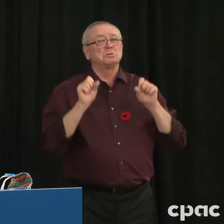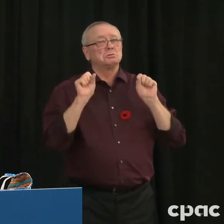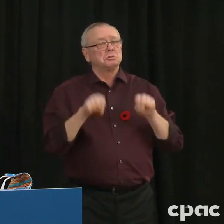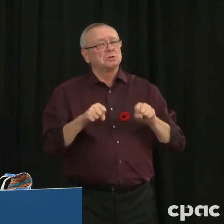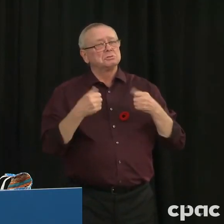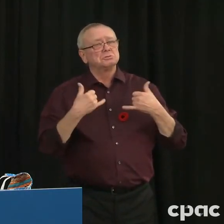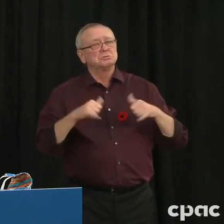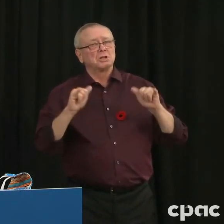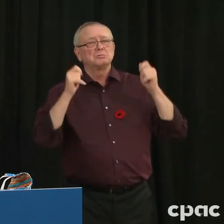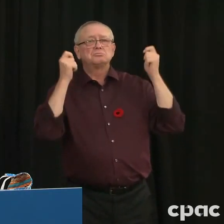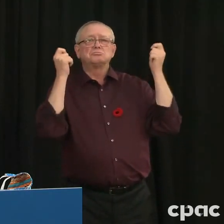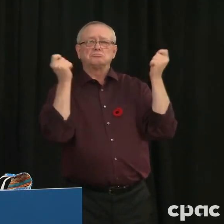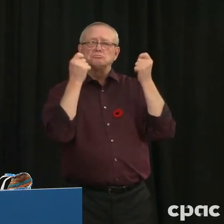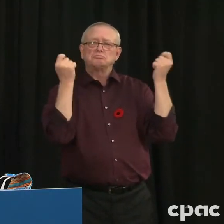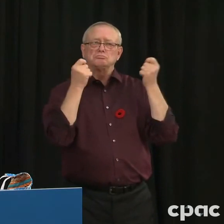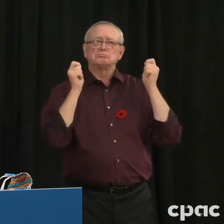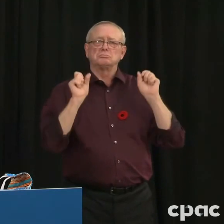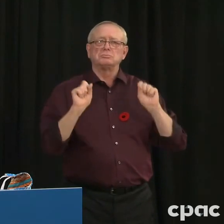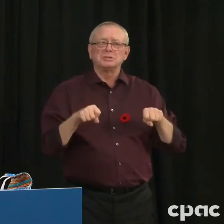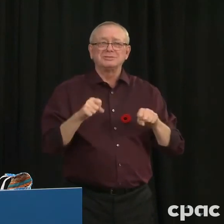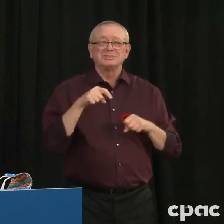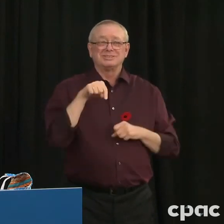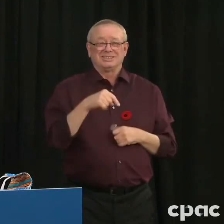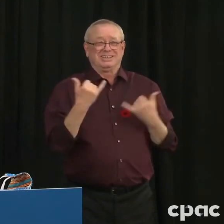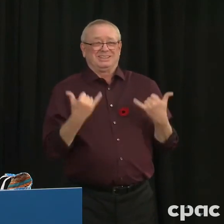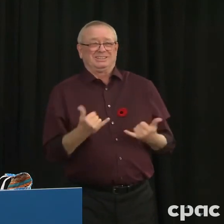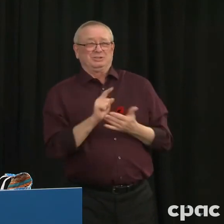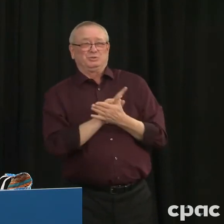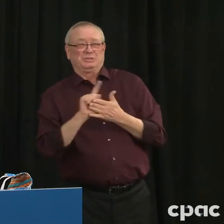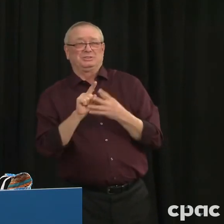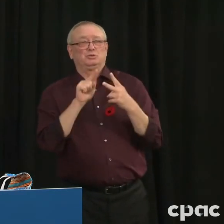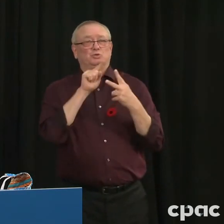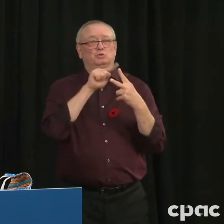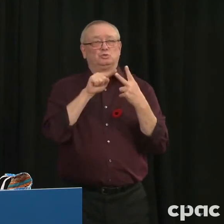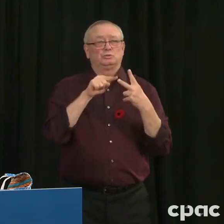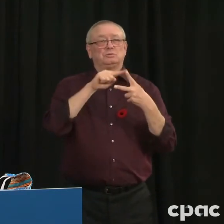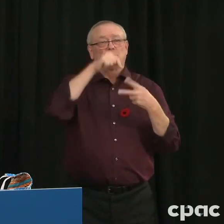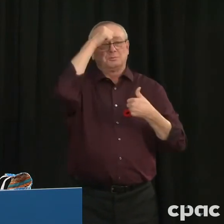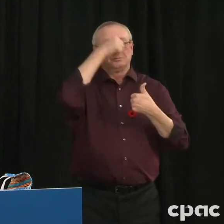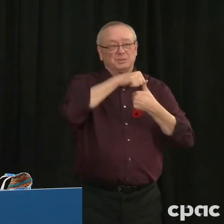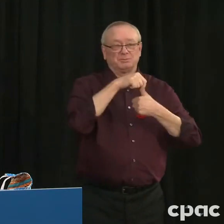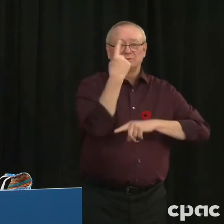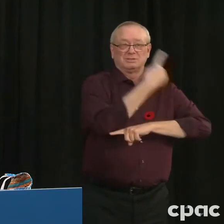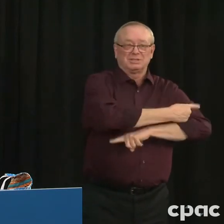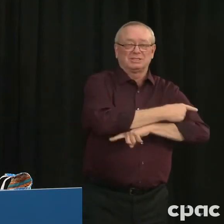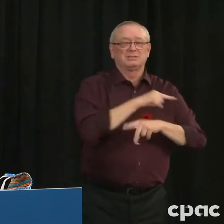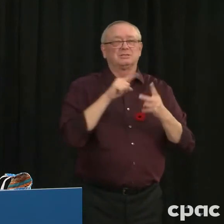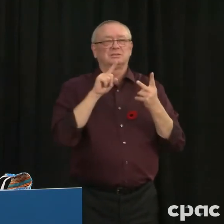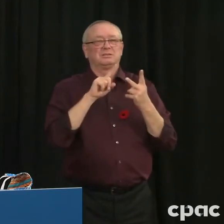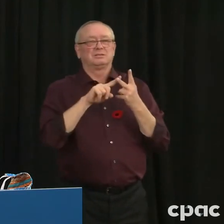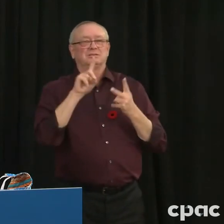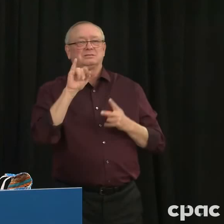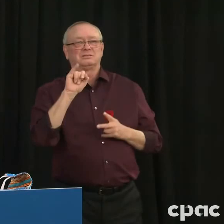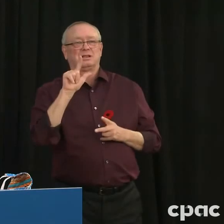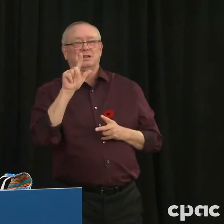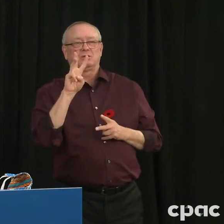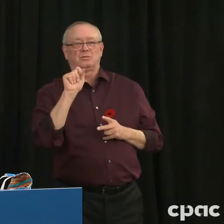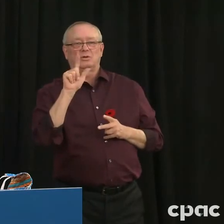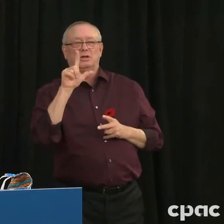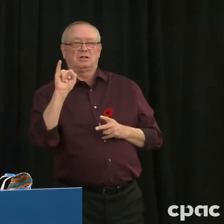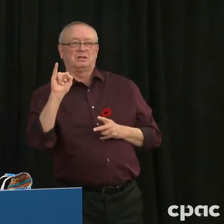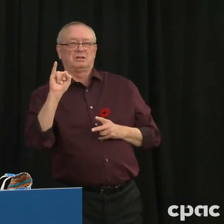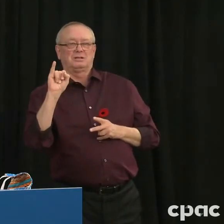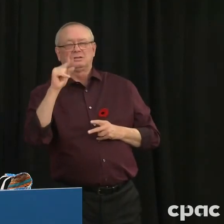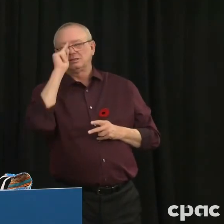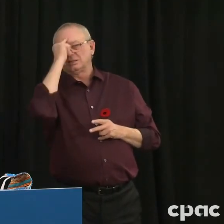Diwali, both of which are coming up this week. Remembrance Day is on Wednesday. I know this is an important and solemn